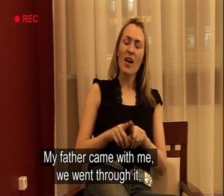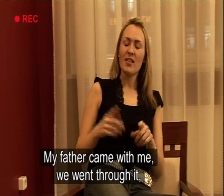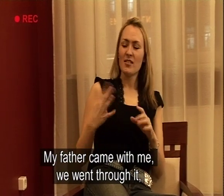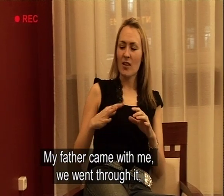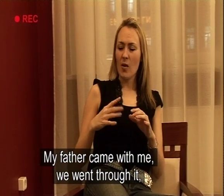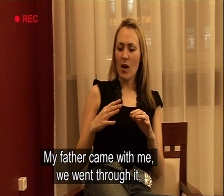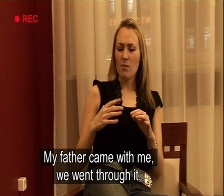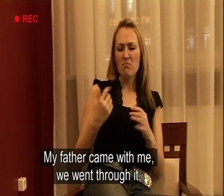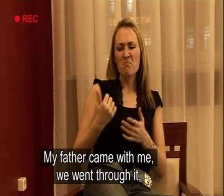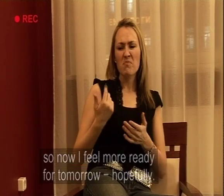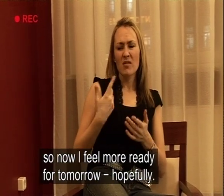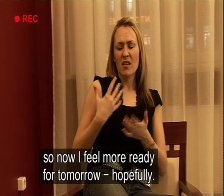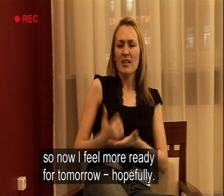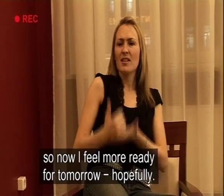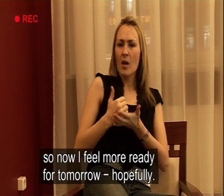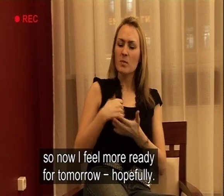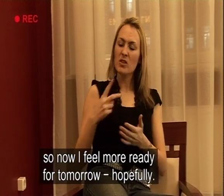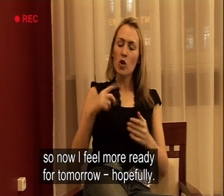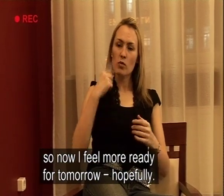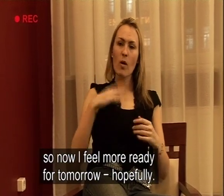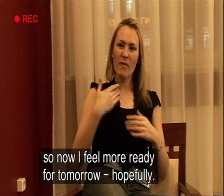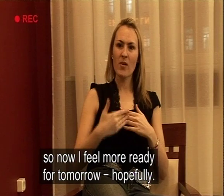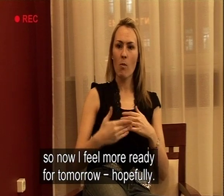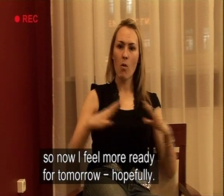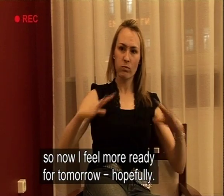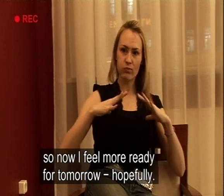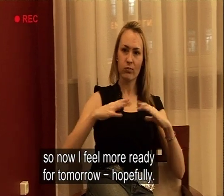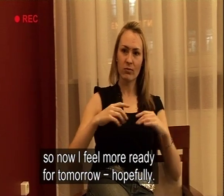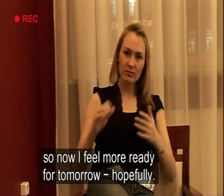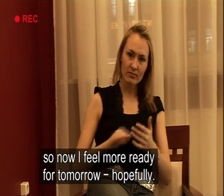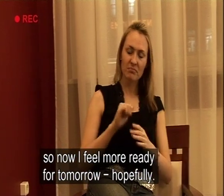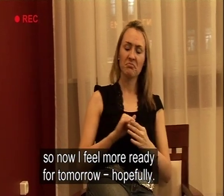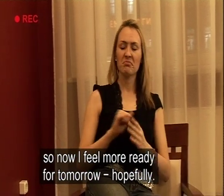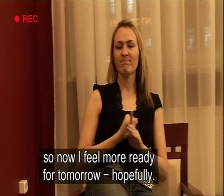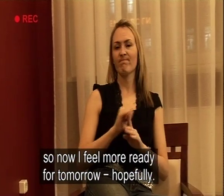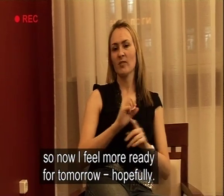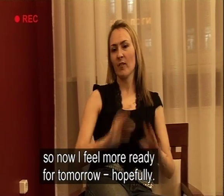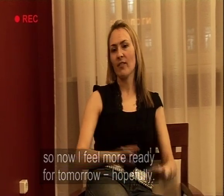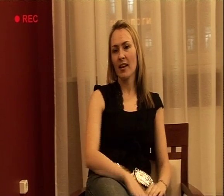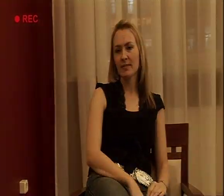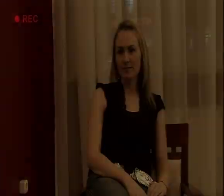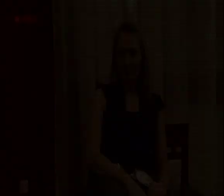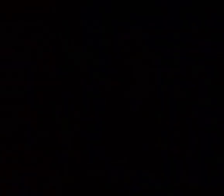with me, we went through it, so now I feel more ready for tomorrow. Hopefully.